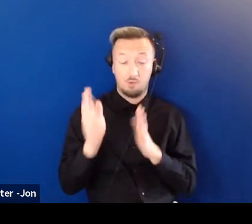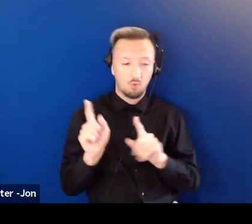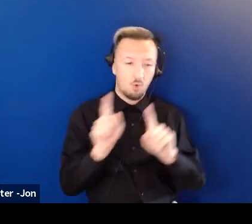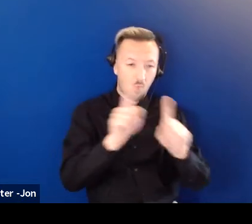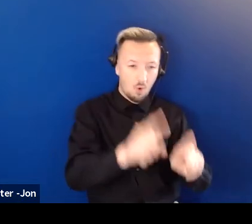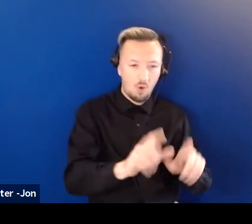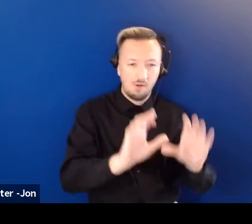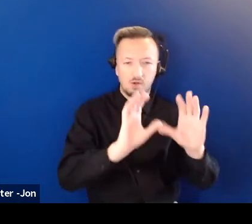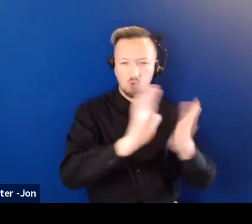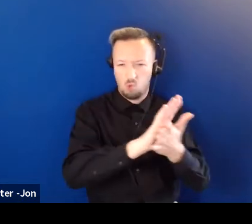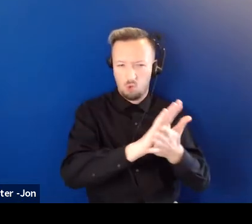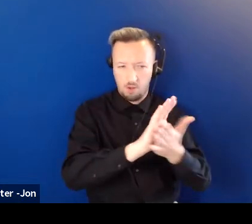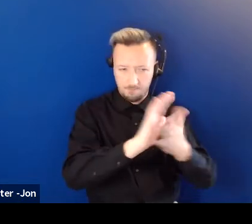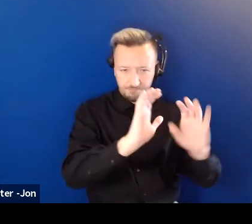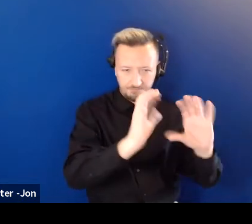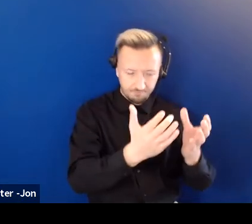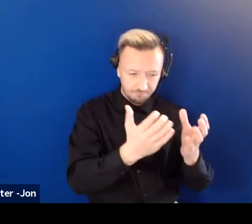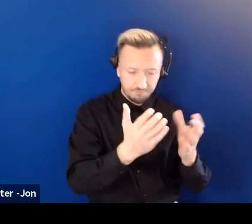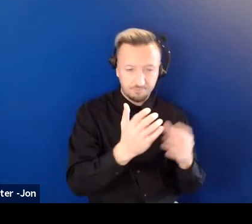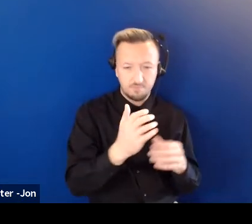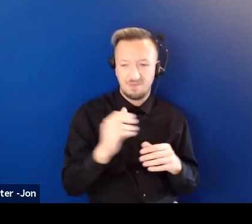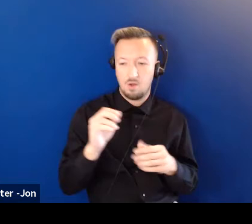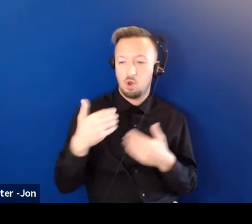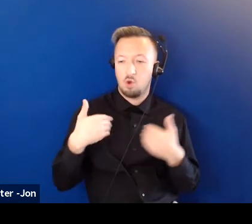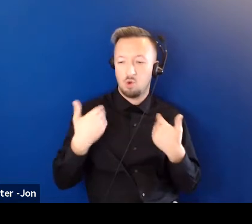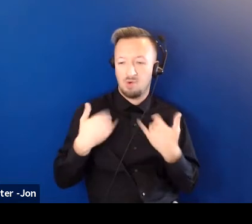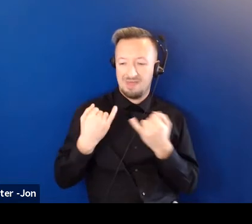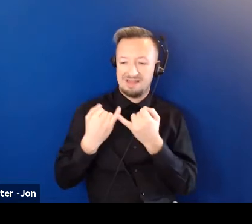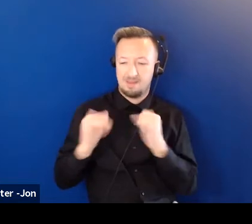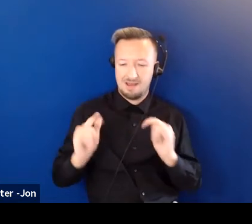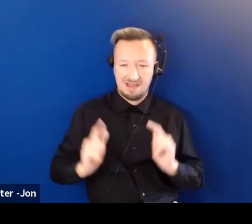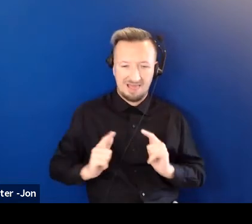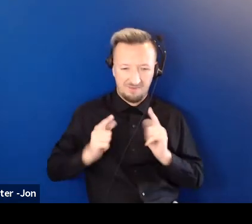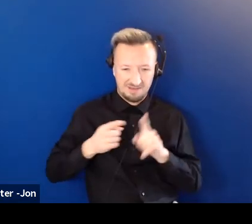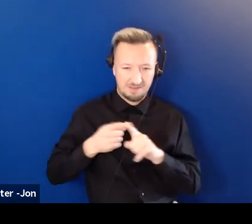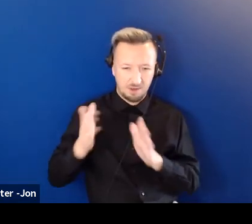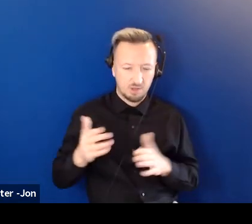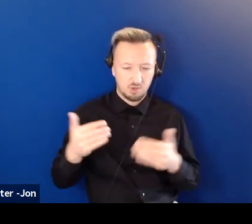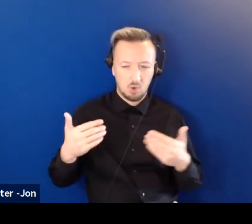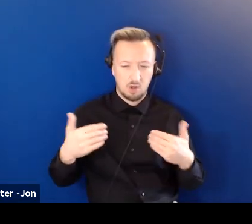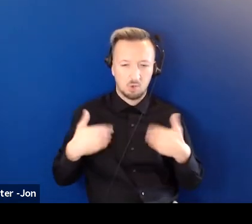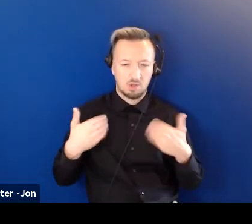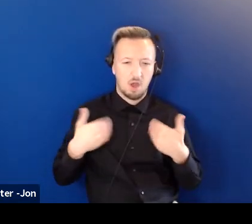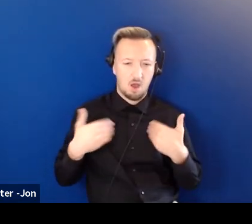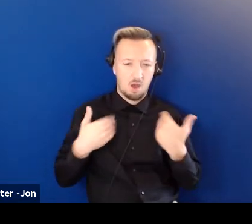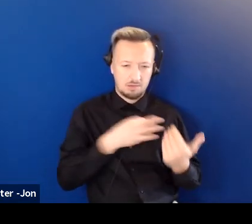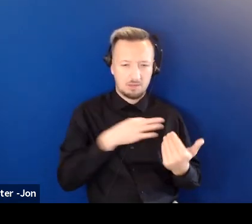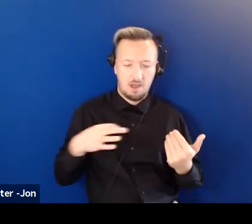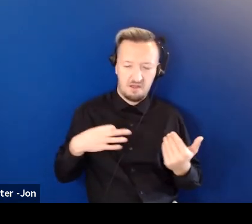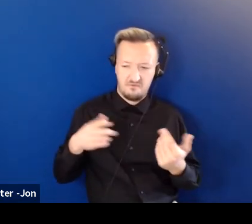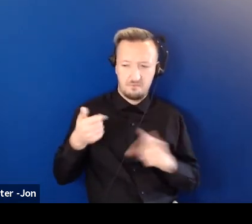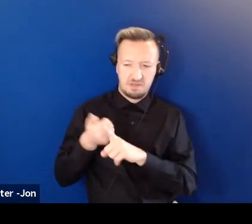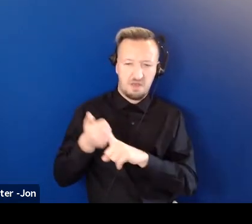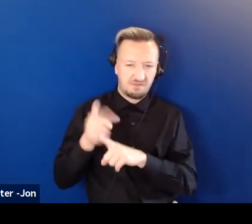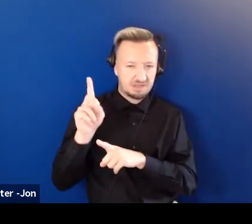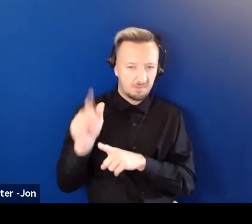of our youth independent living specialists, so younger staff members with disabilities, and talk